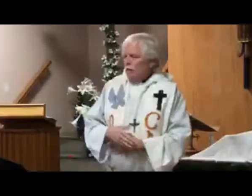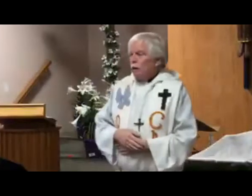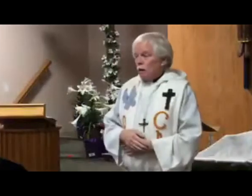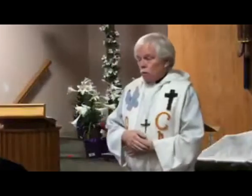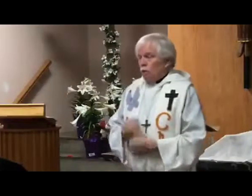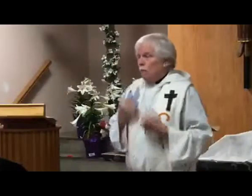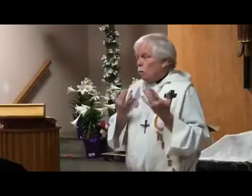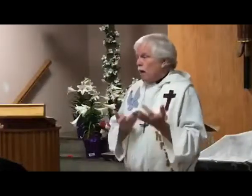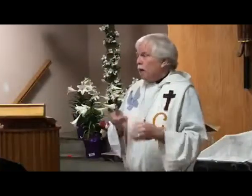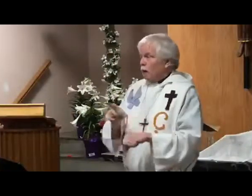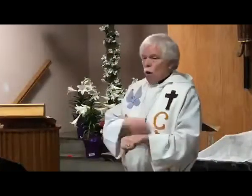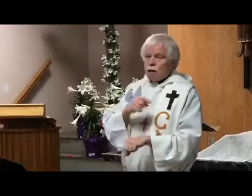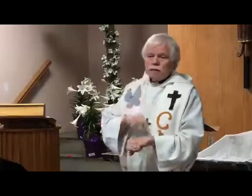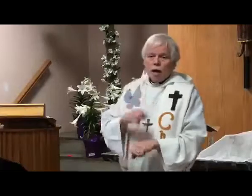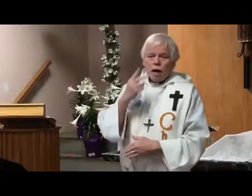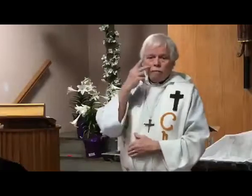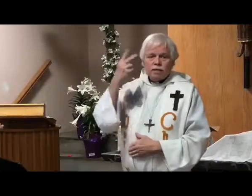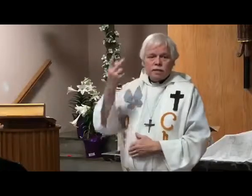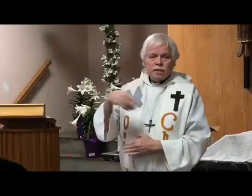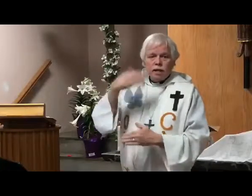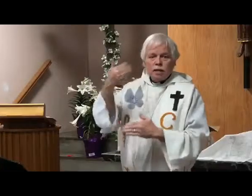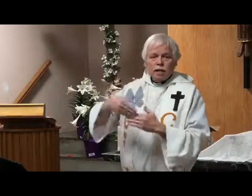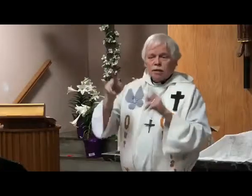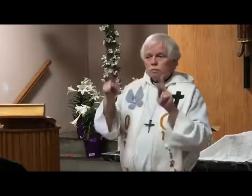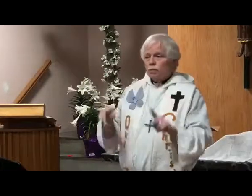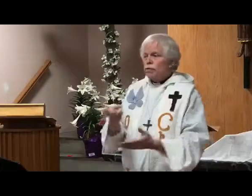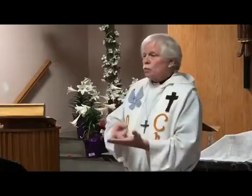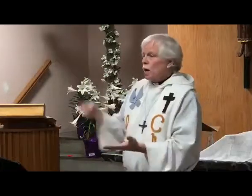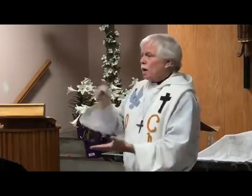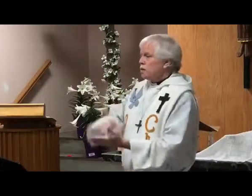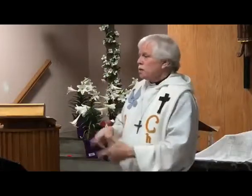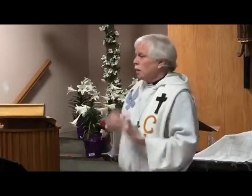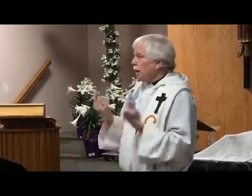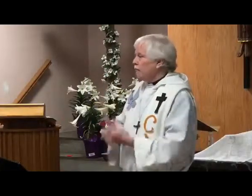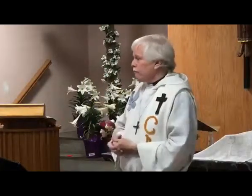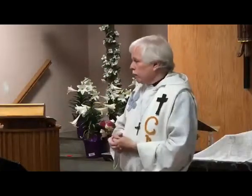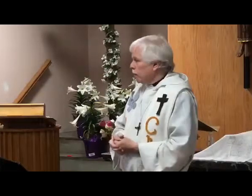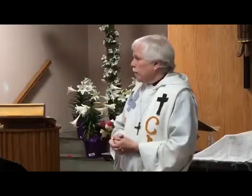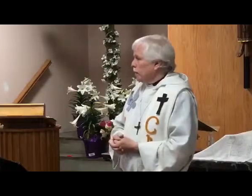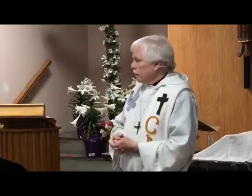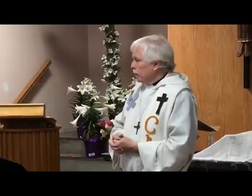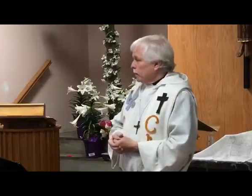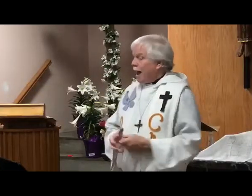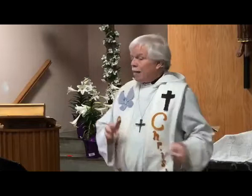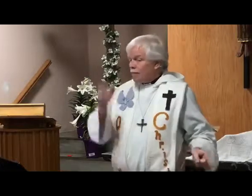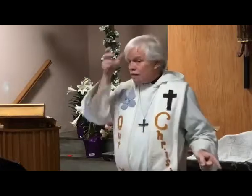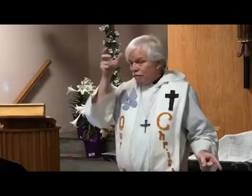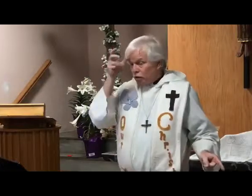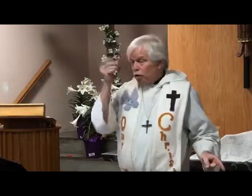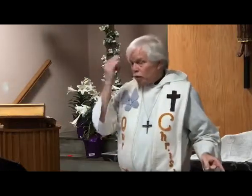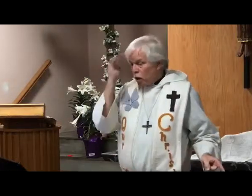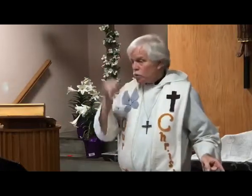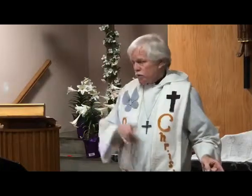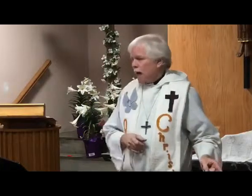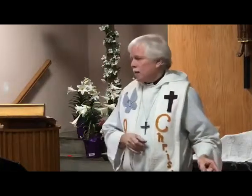first. We're going to be waiting a long time to see the next person rise to life. And the